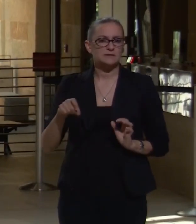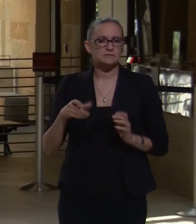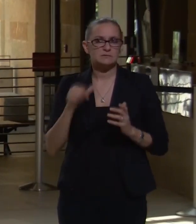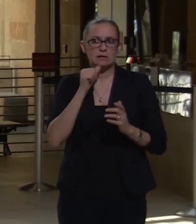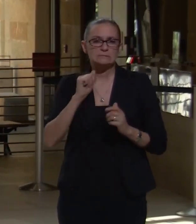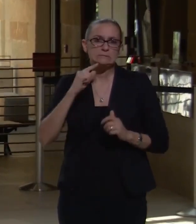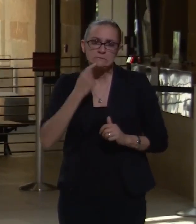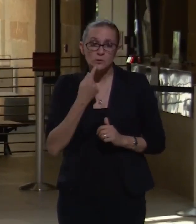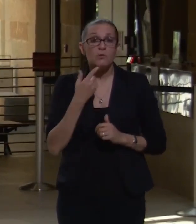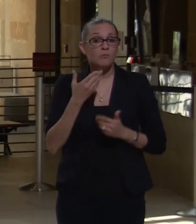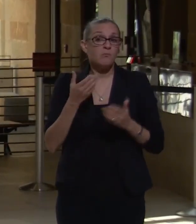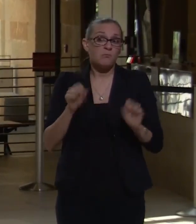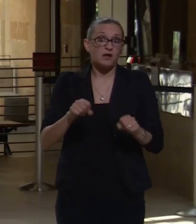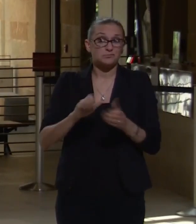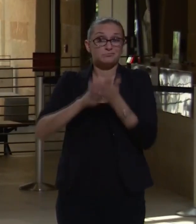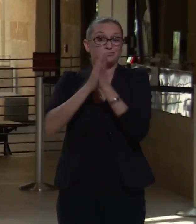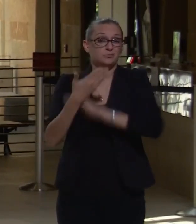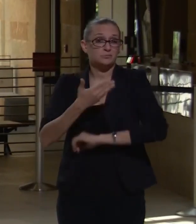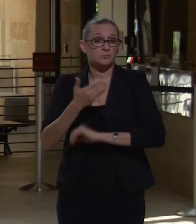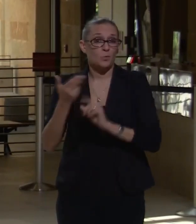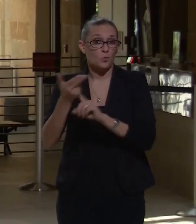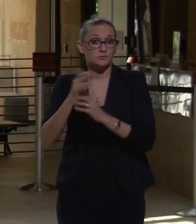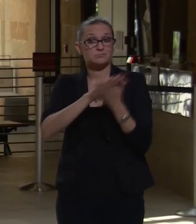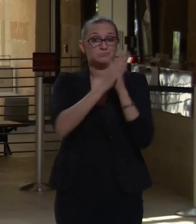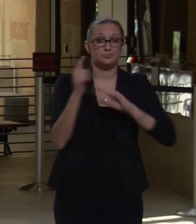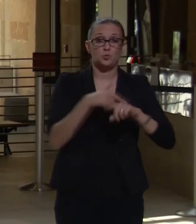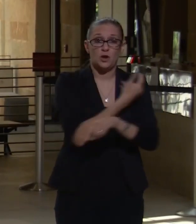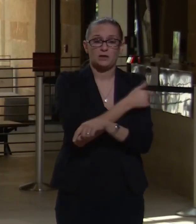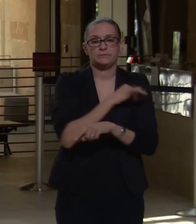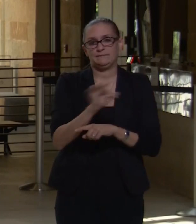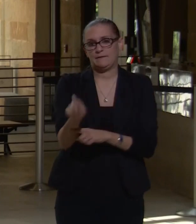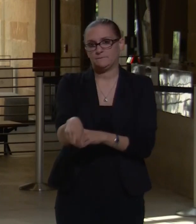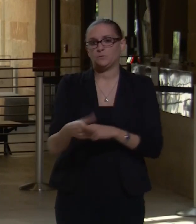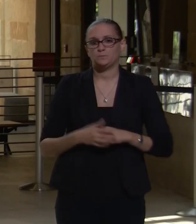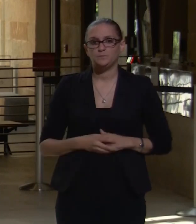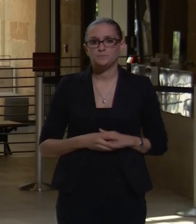well as the possibility of turning hotels into hospitals if we need to.